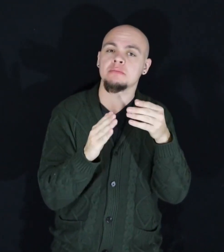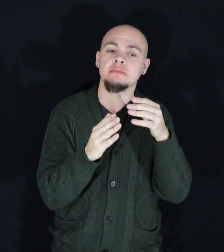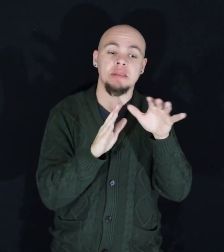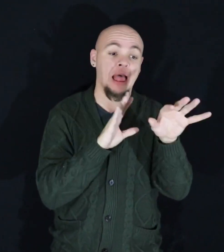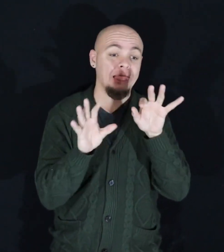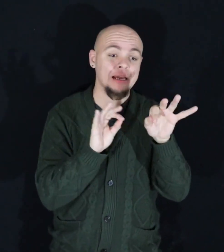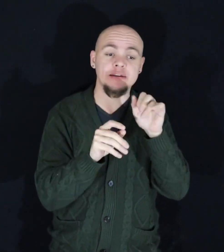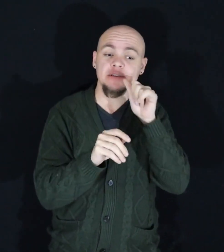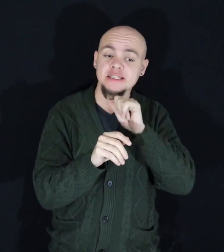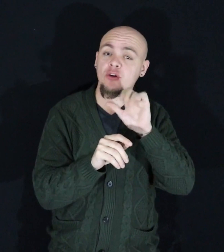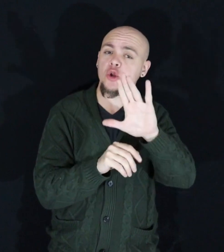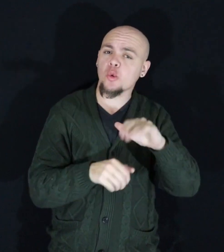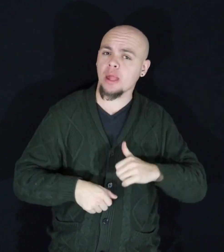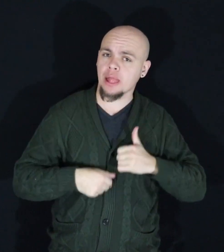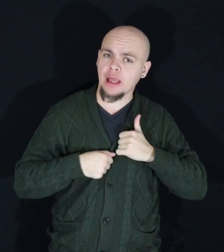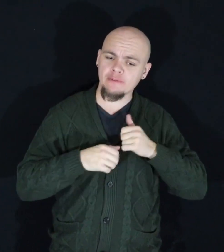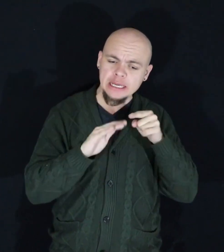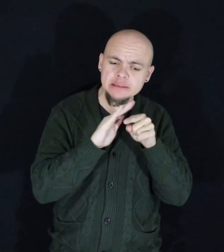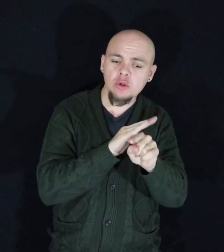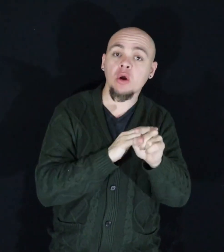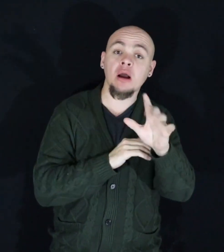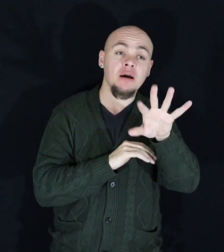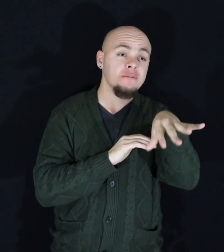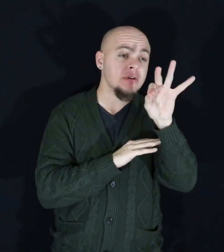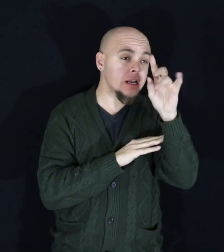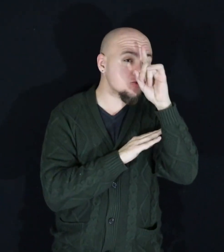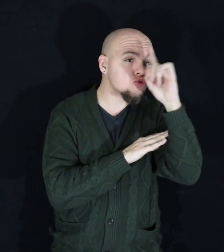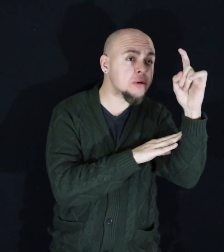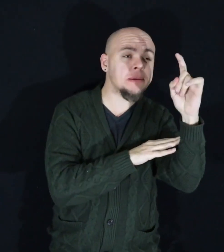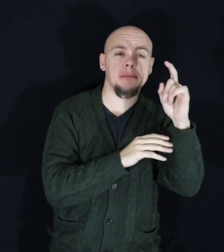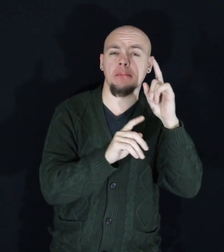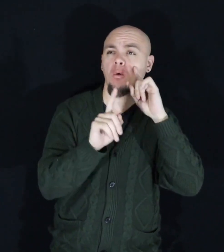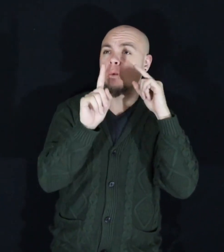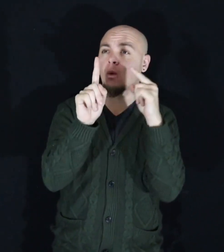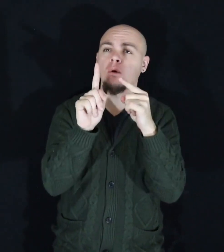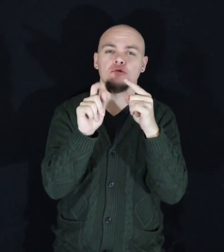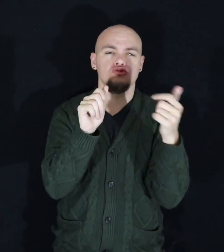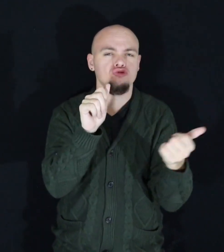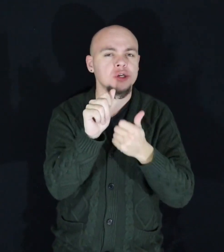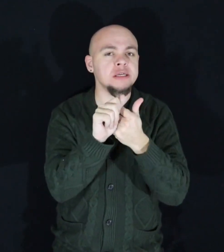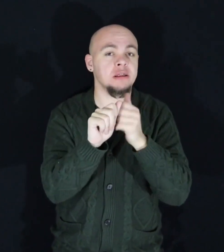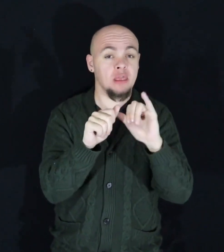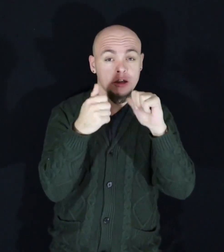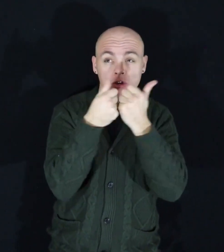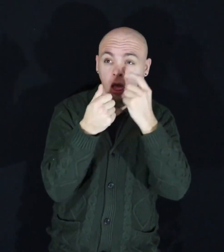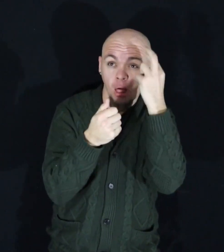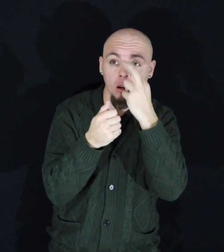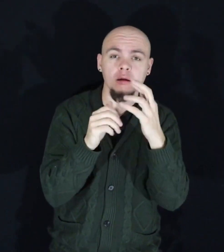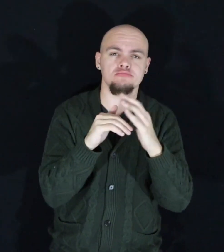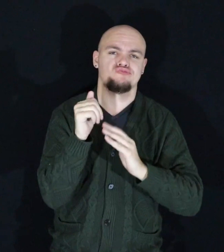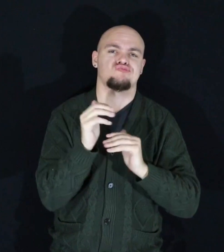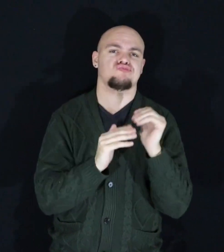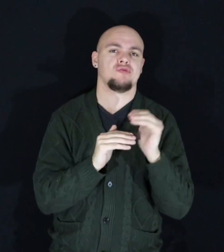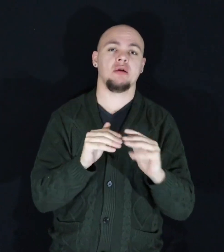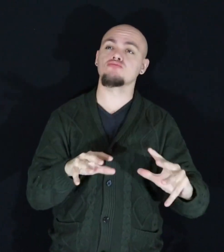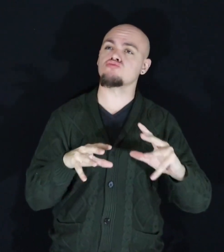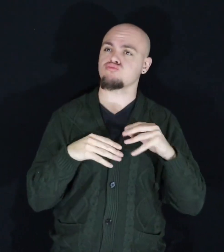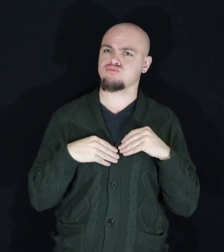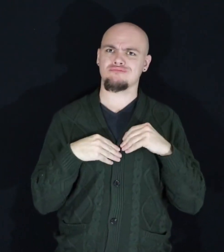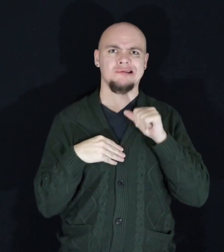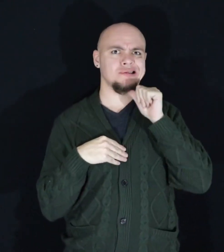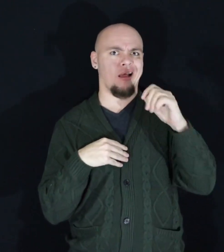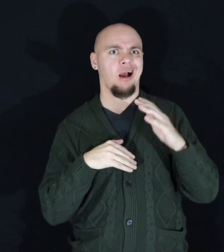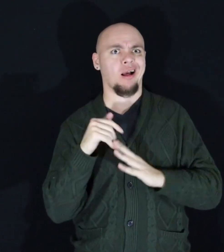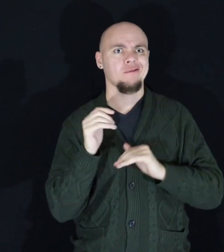suffering in your own life. Find a dream or a goal you'd like to chase. Realize those challenges. Become comfortable being